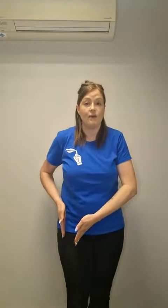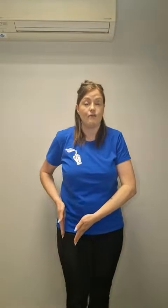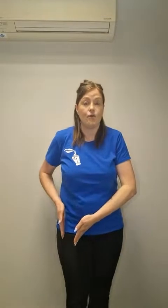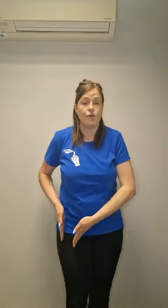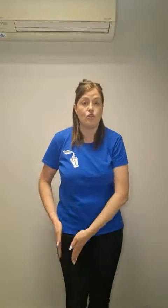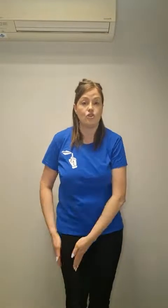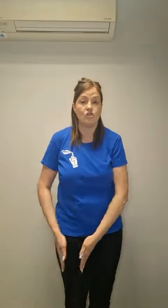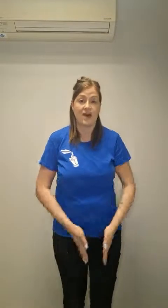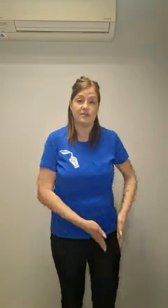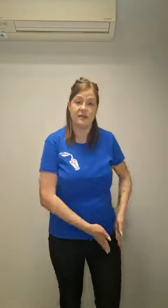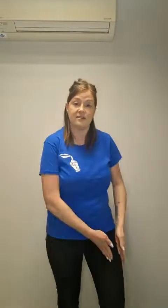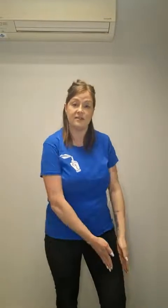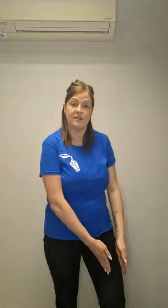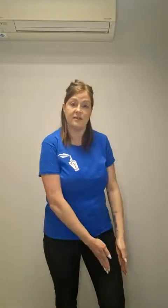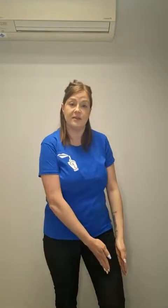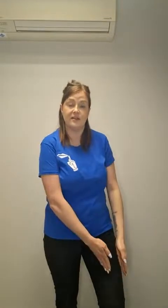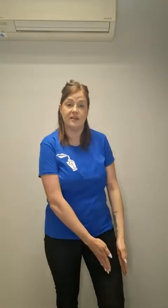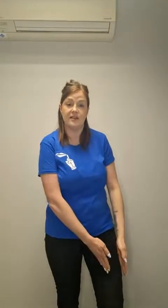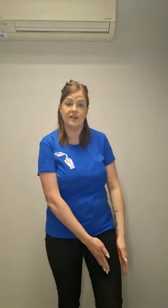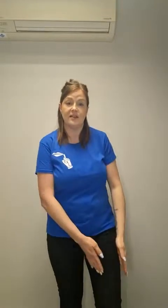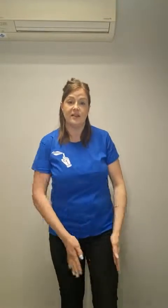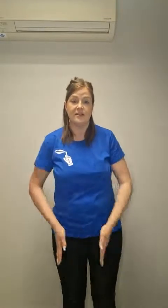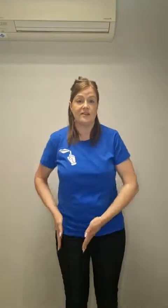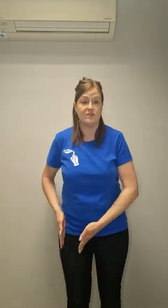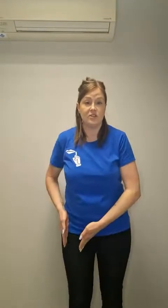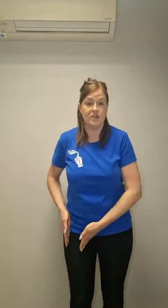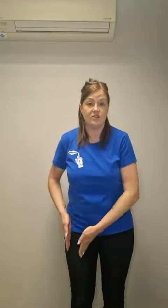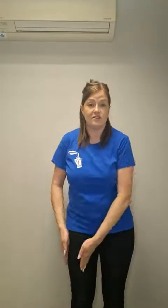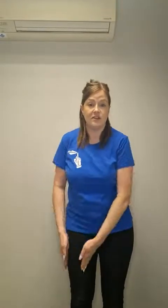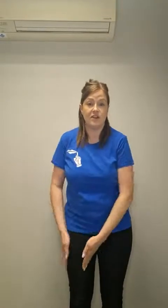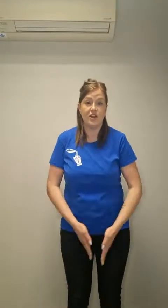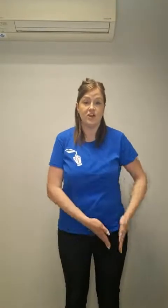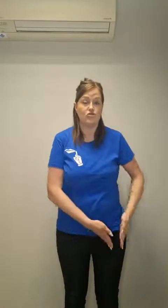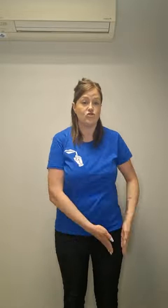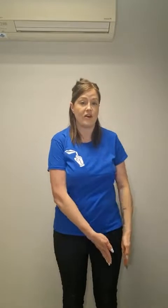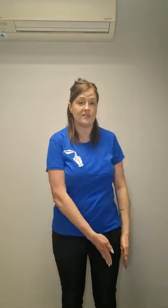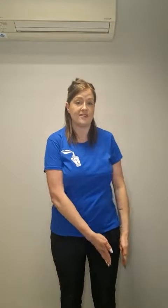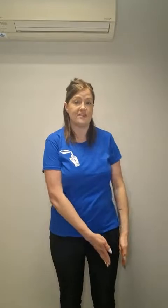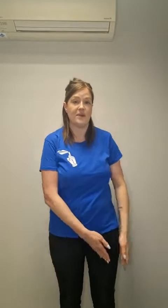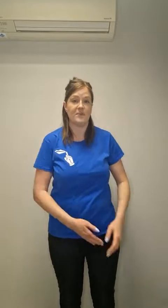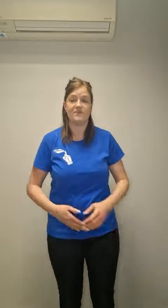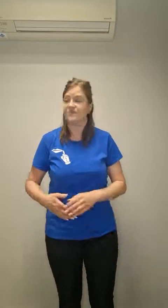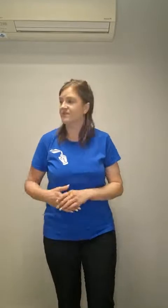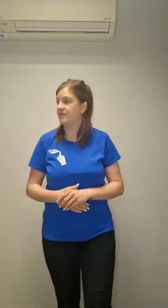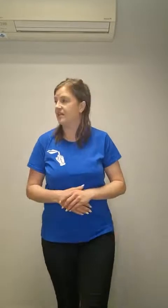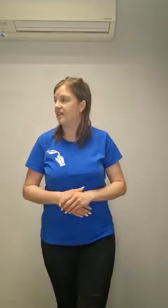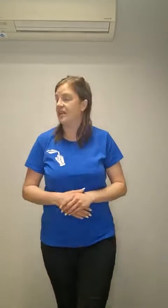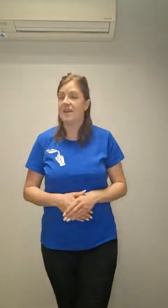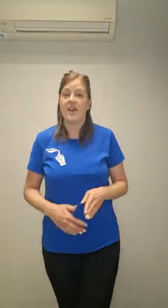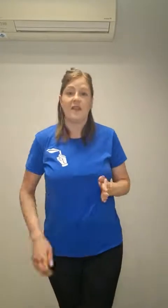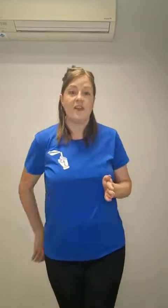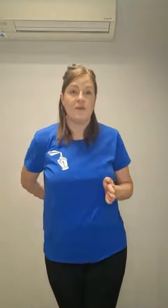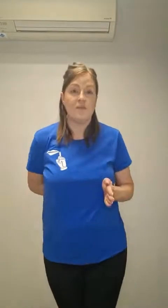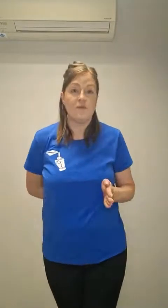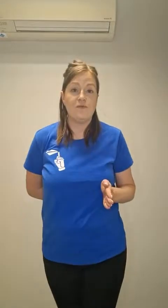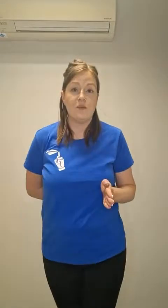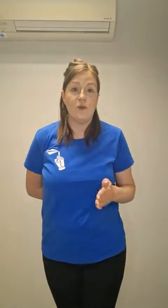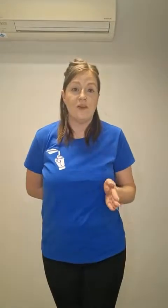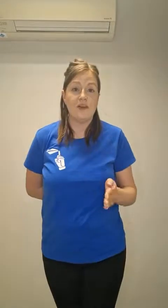for trousers. Simply just trousers. They can move forward,